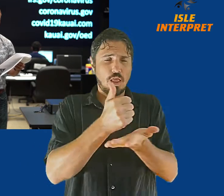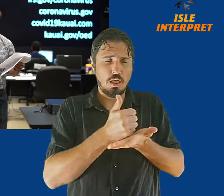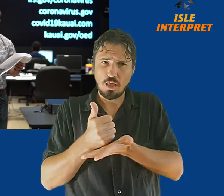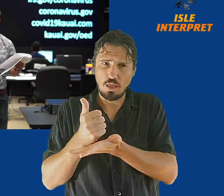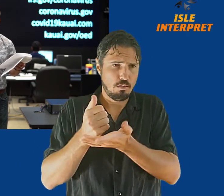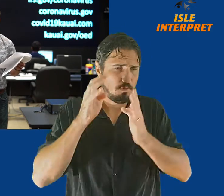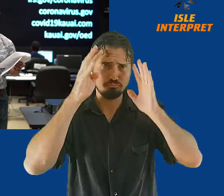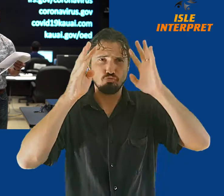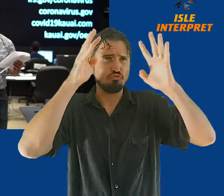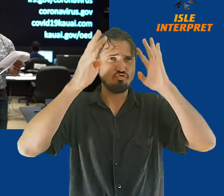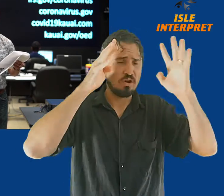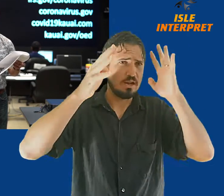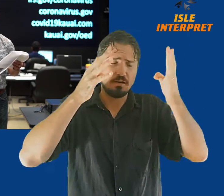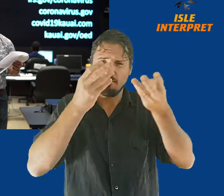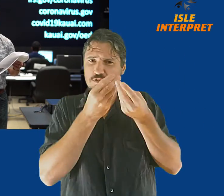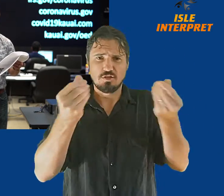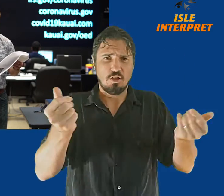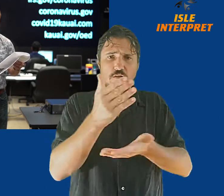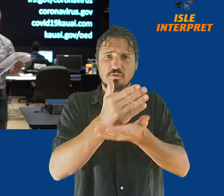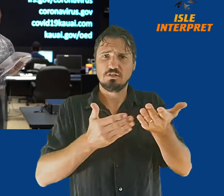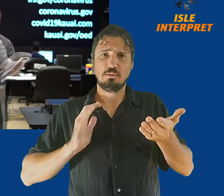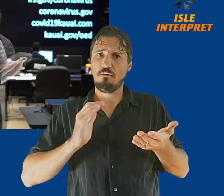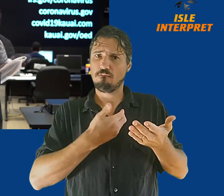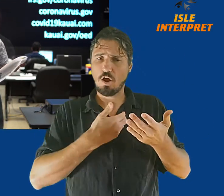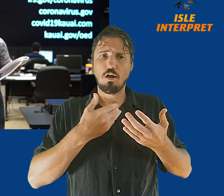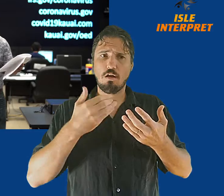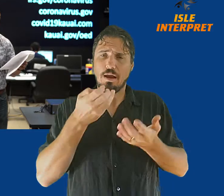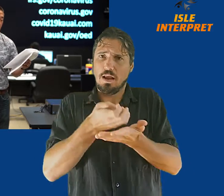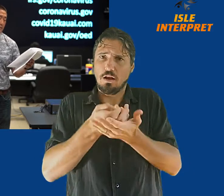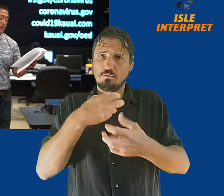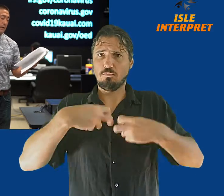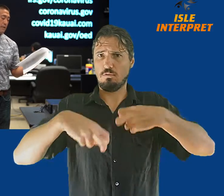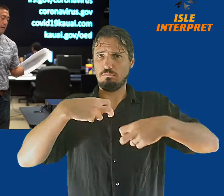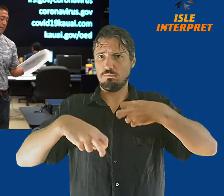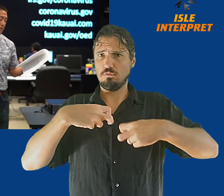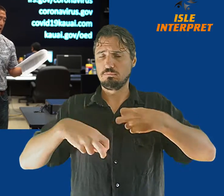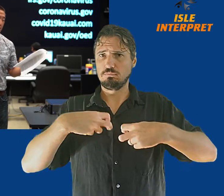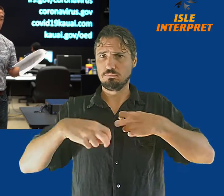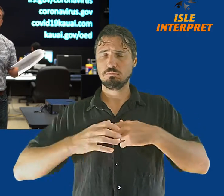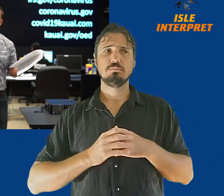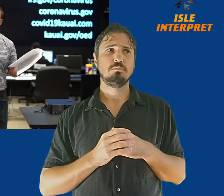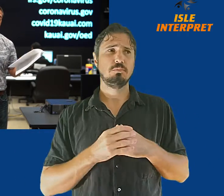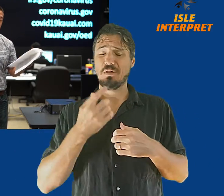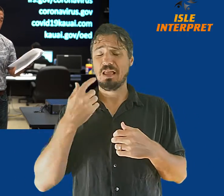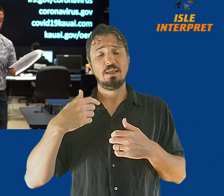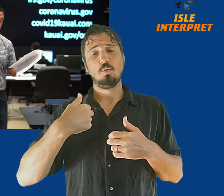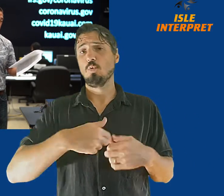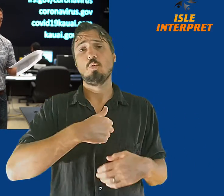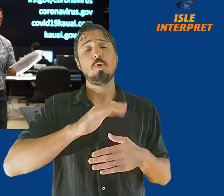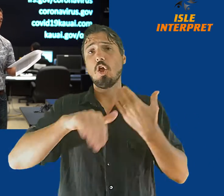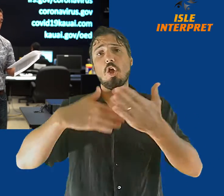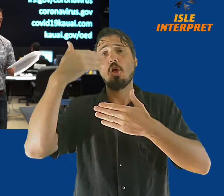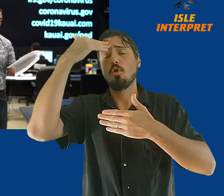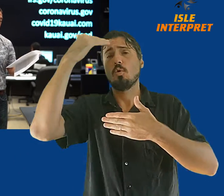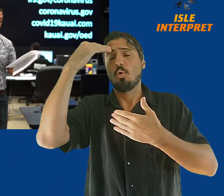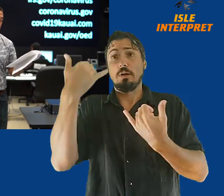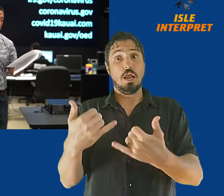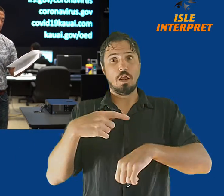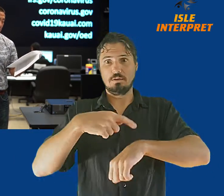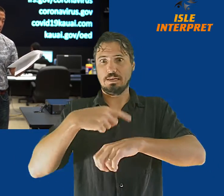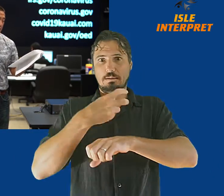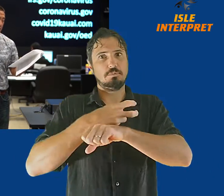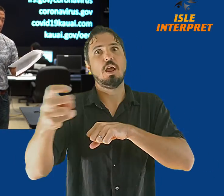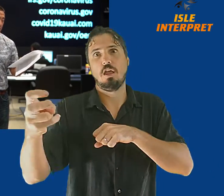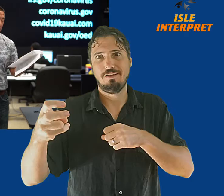ways to innovate and improve each industry. We all know times are getting tough and have a ways to still go. However, let's